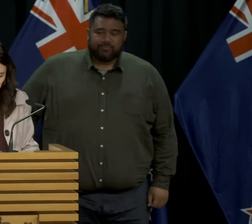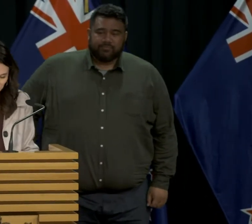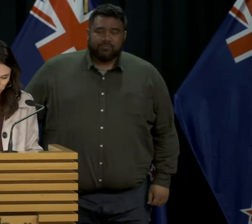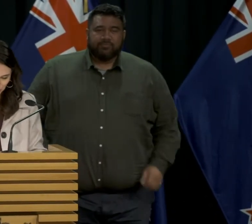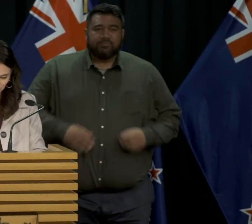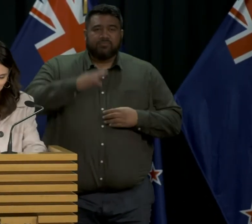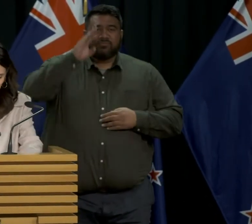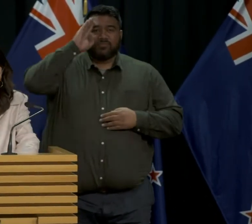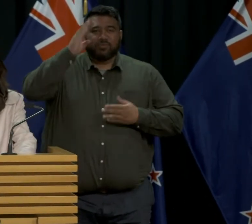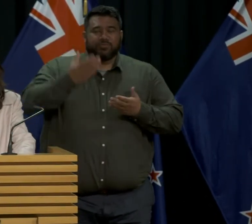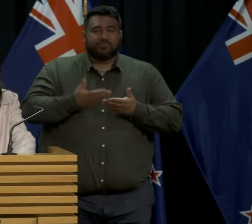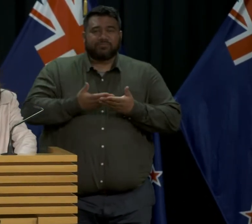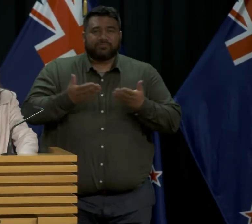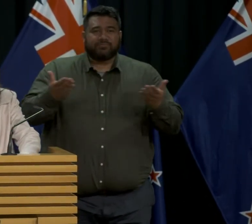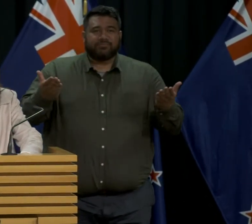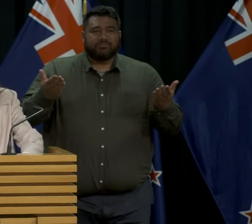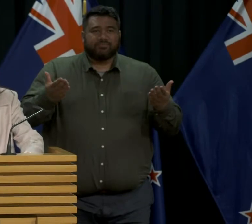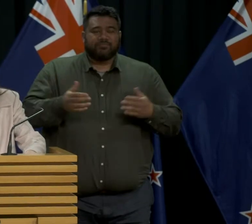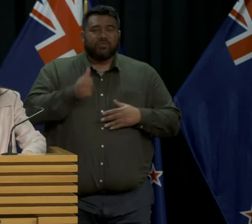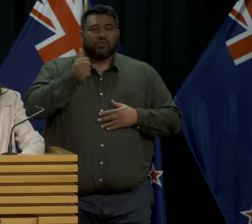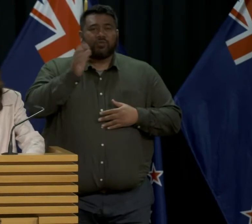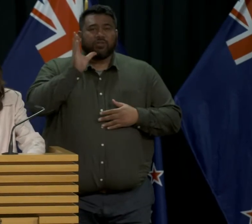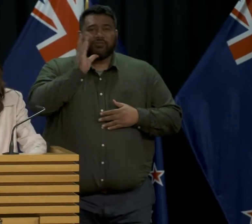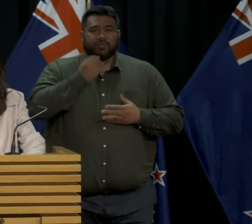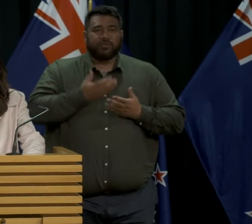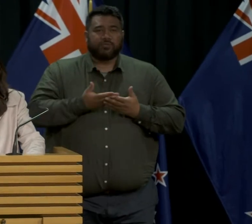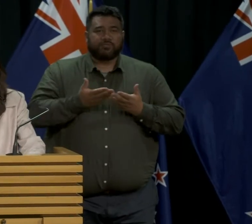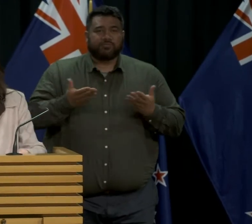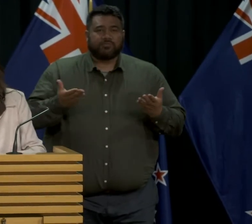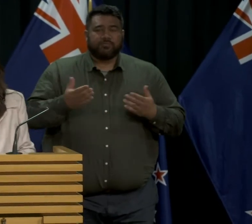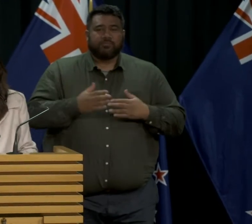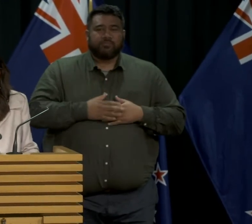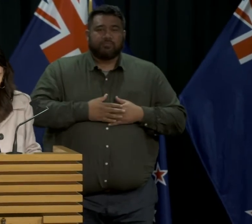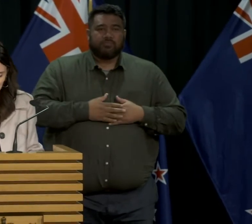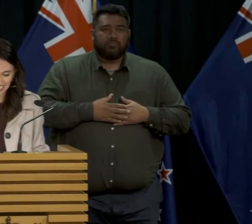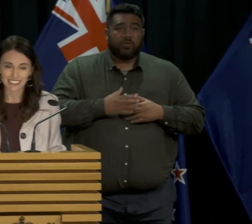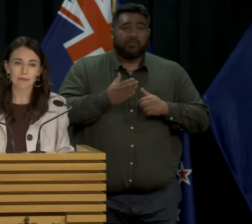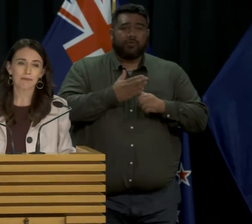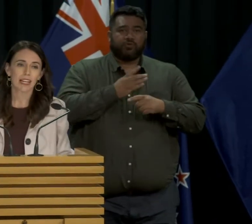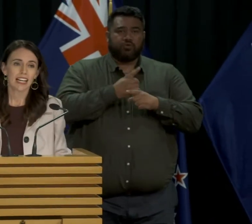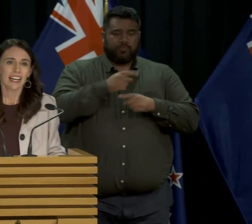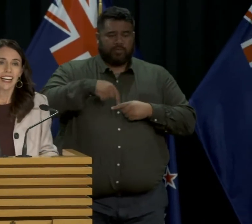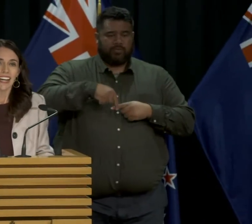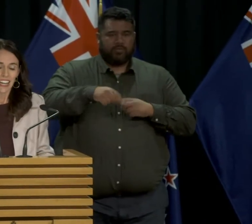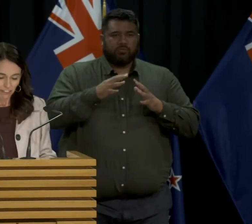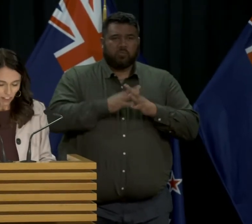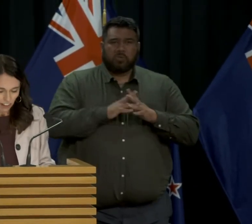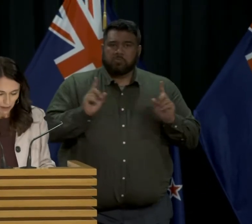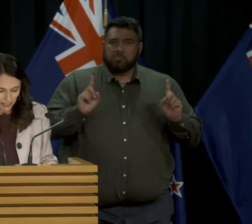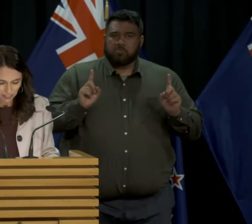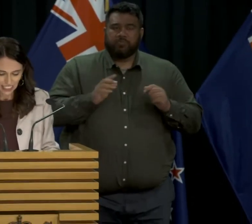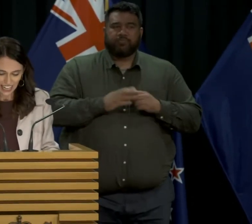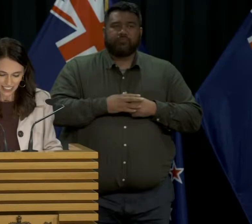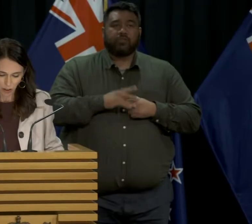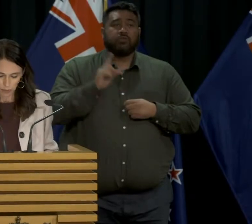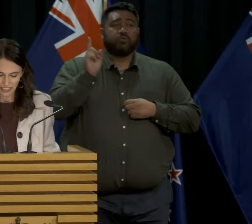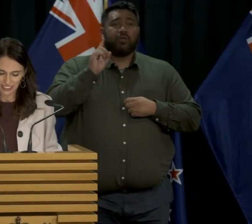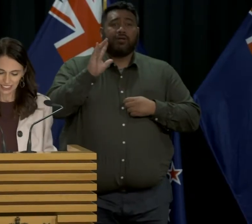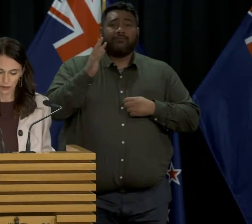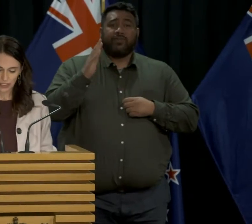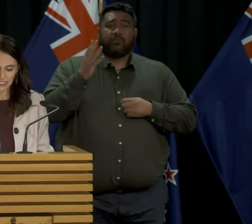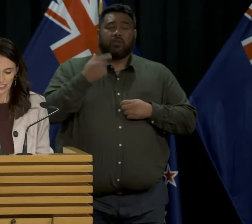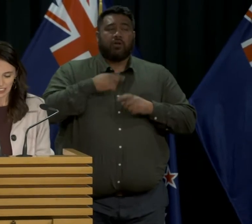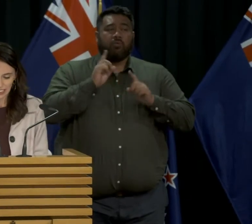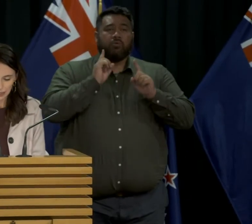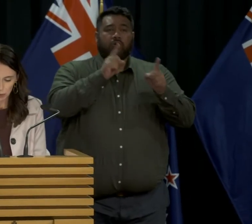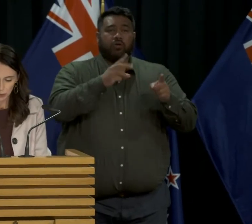Kia ora koutou katoa. Good afternoon, everyone. I'll start with a look to the week ahead. At 5 p.m. today, I'll be